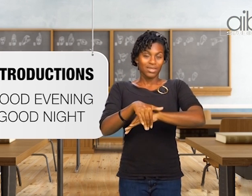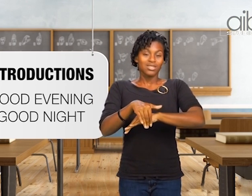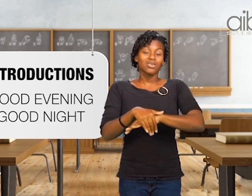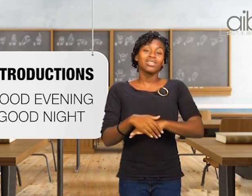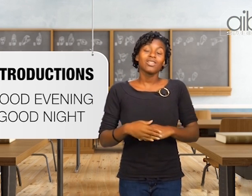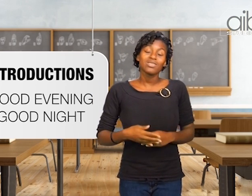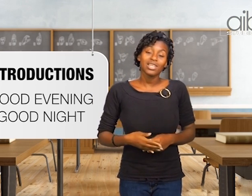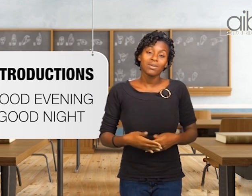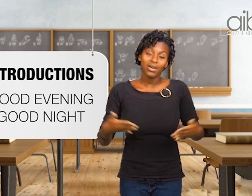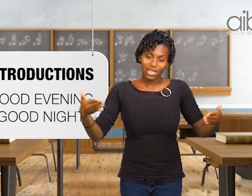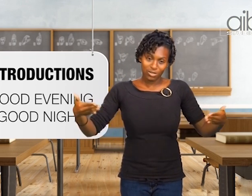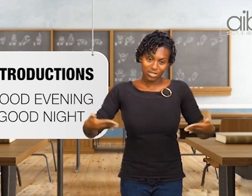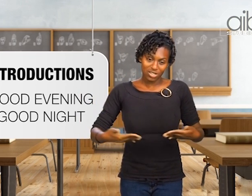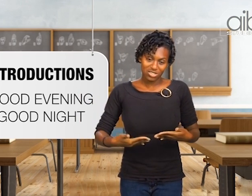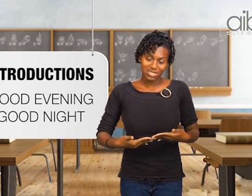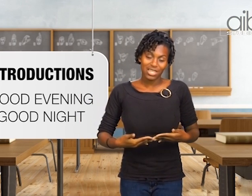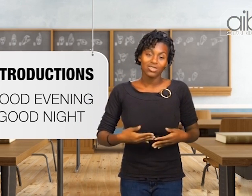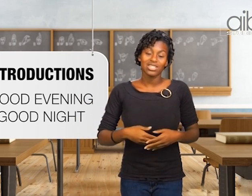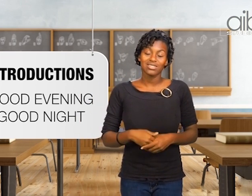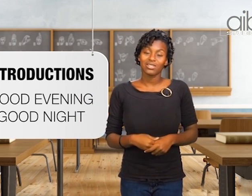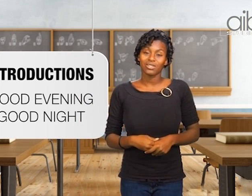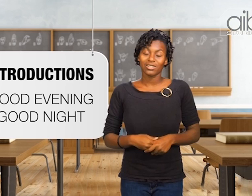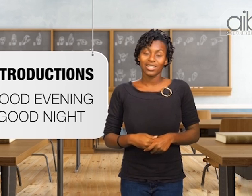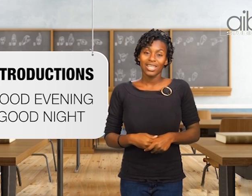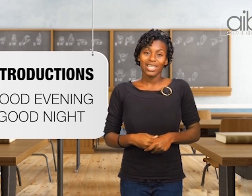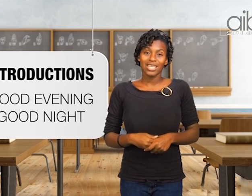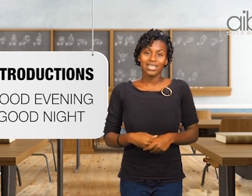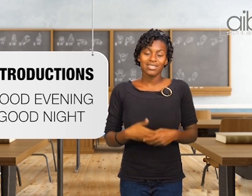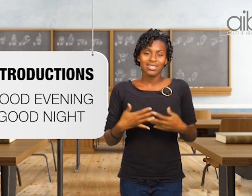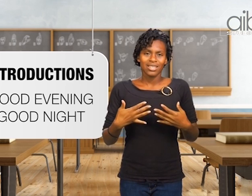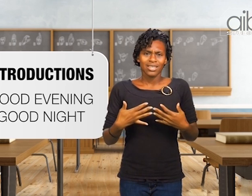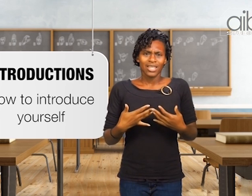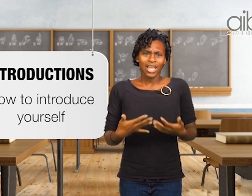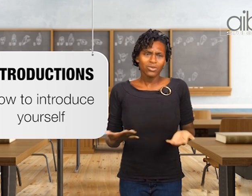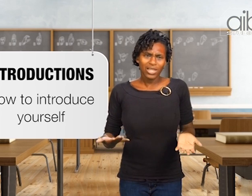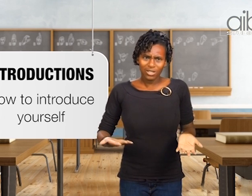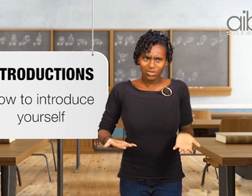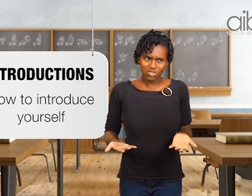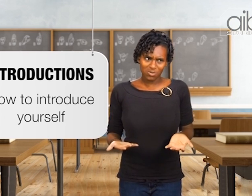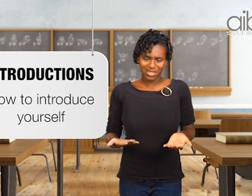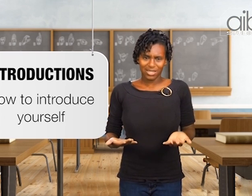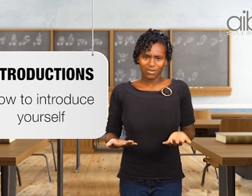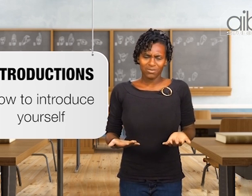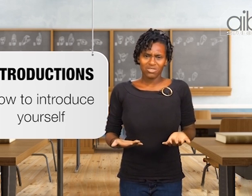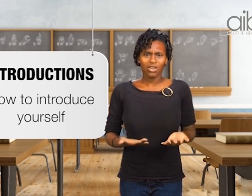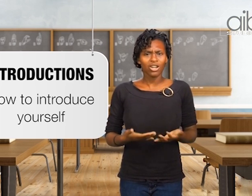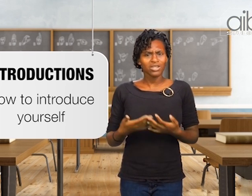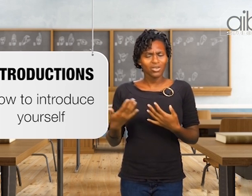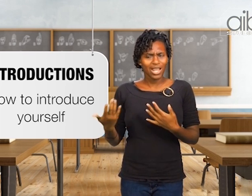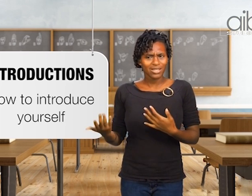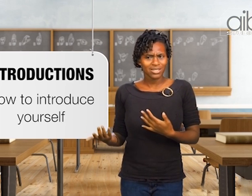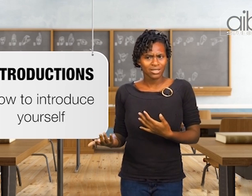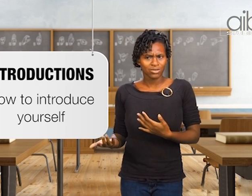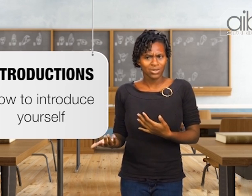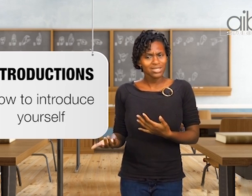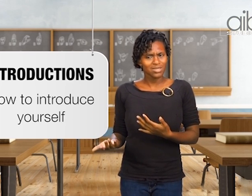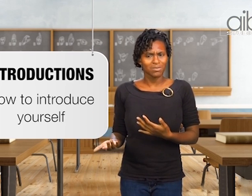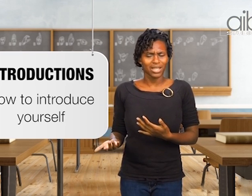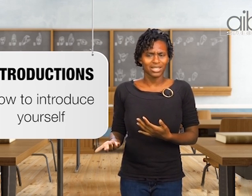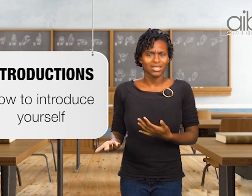So another thing about introductions that you need to learn is how do I introduce myself? So I already know how to greet somebody,